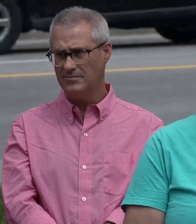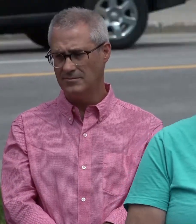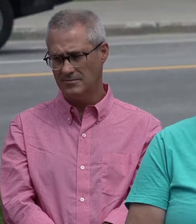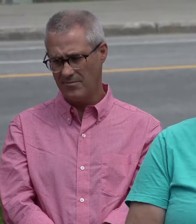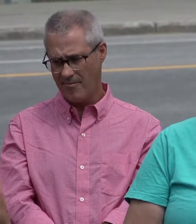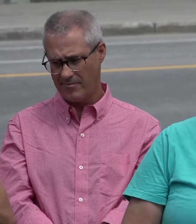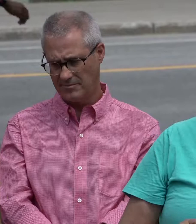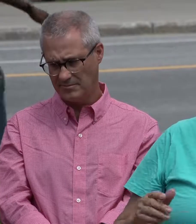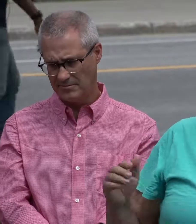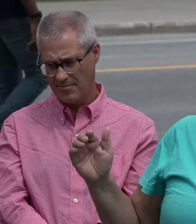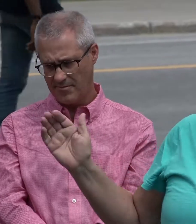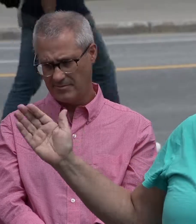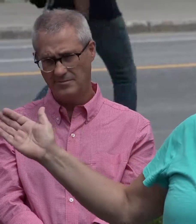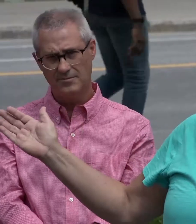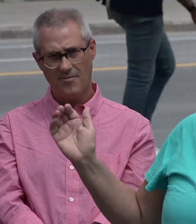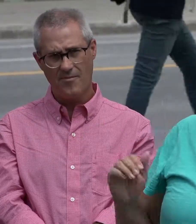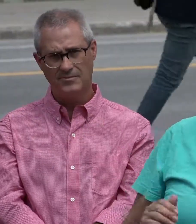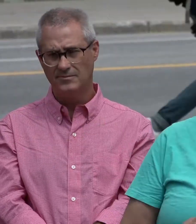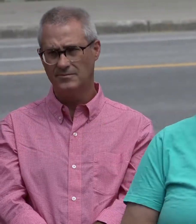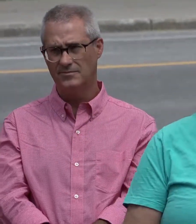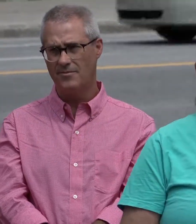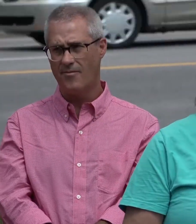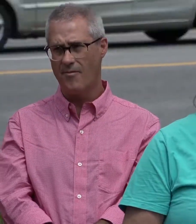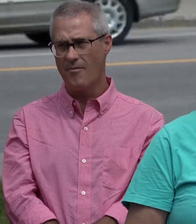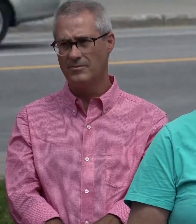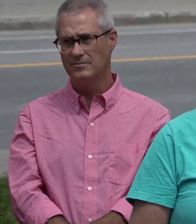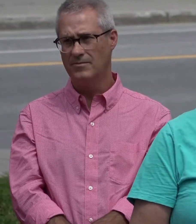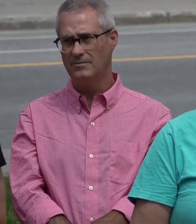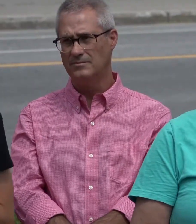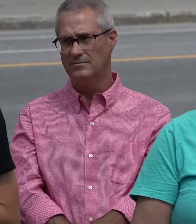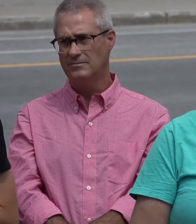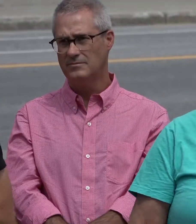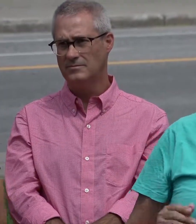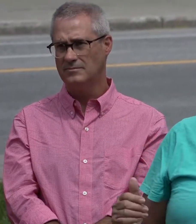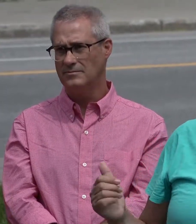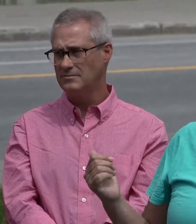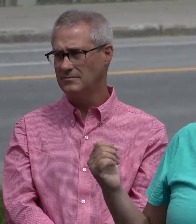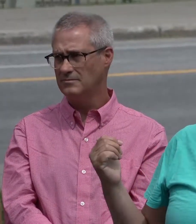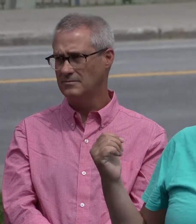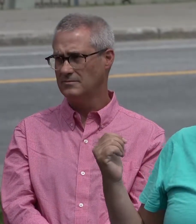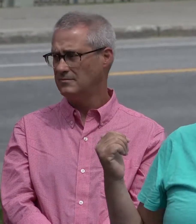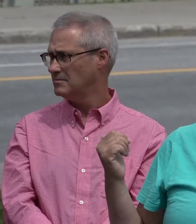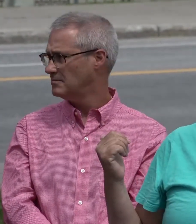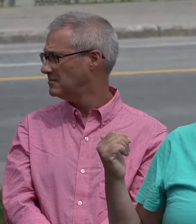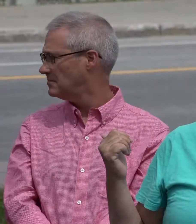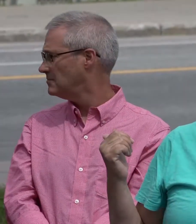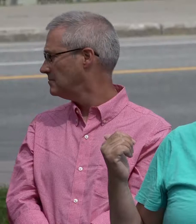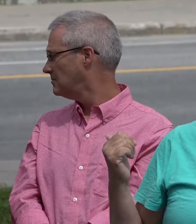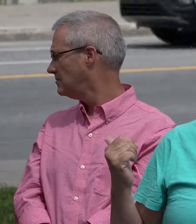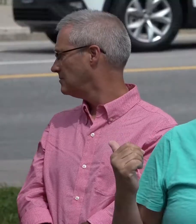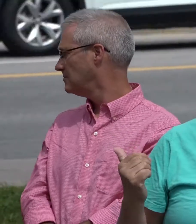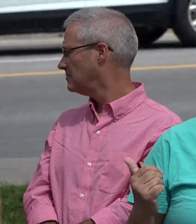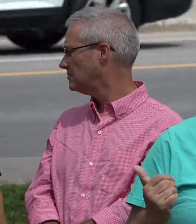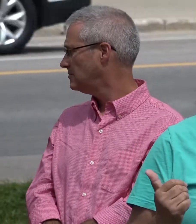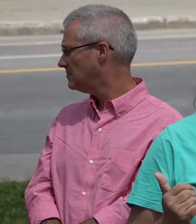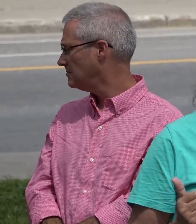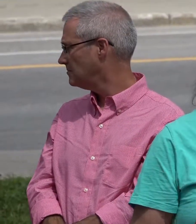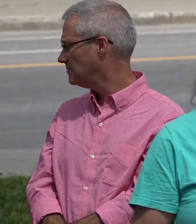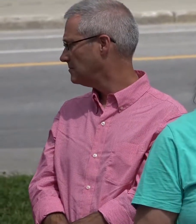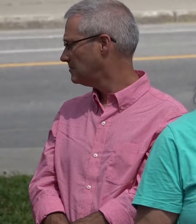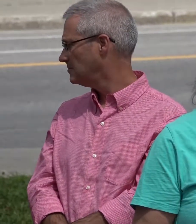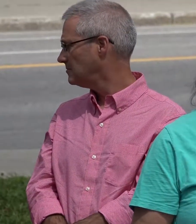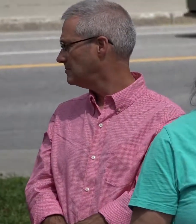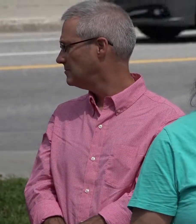You know, I couldn't help, as I'm standing there, I'm looking at those wild roses that are behind. And I see